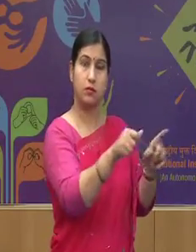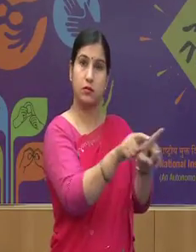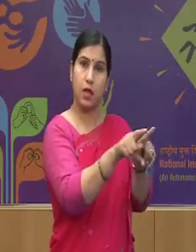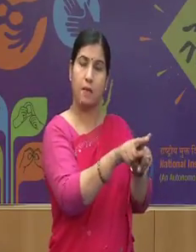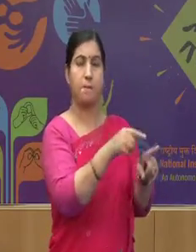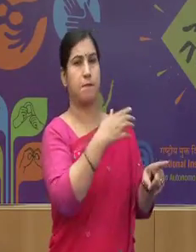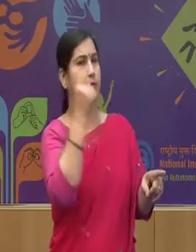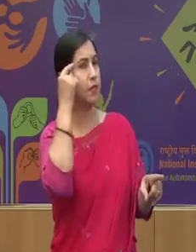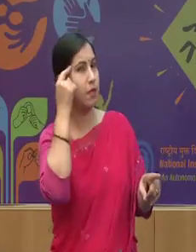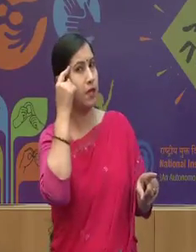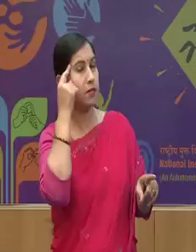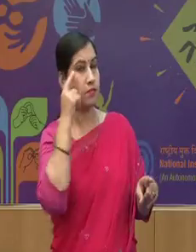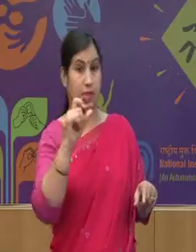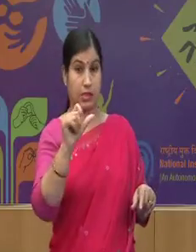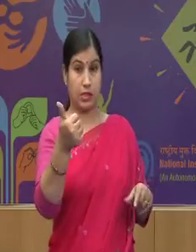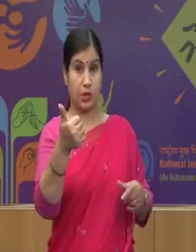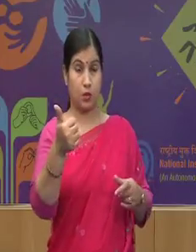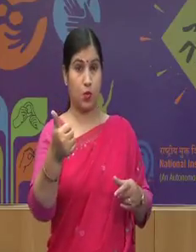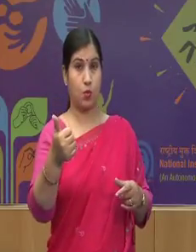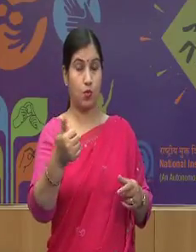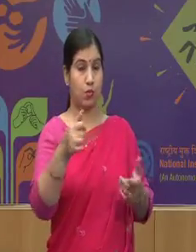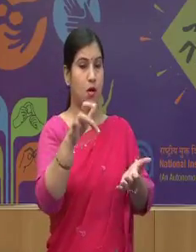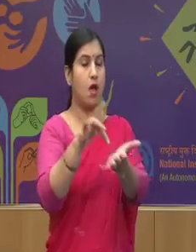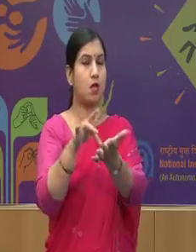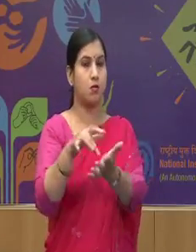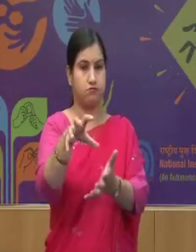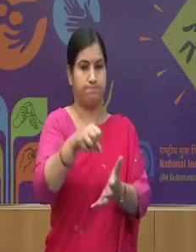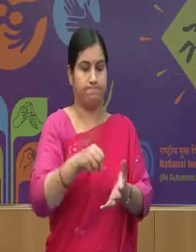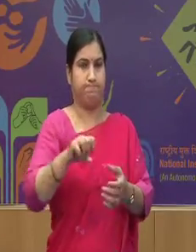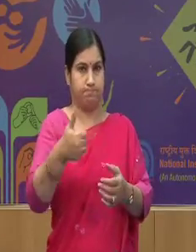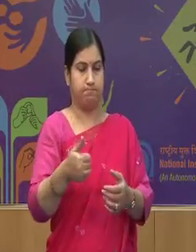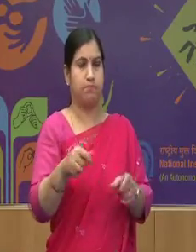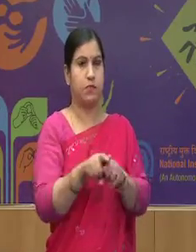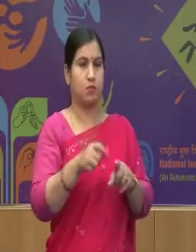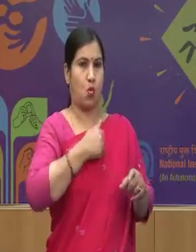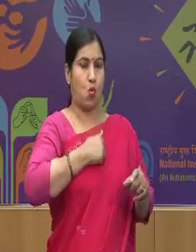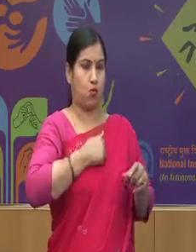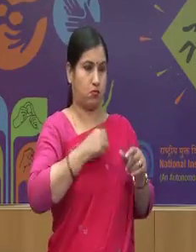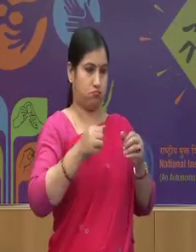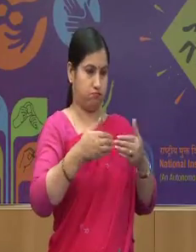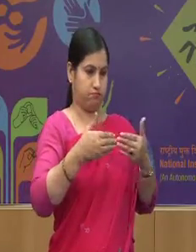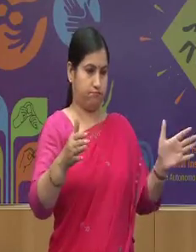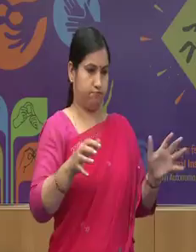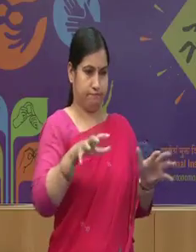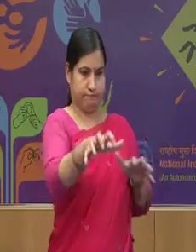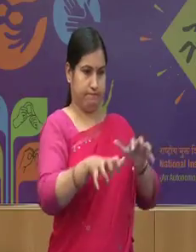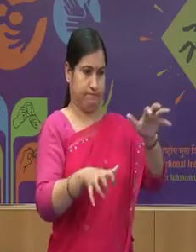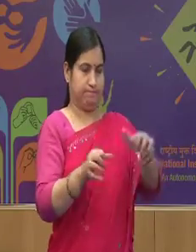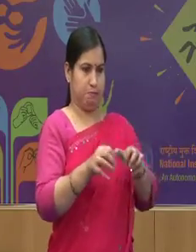in winning new countries and expanding their borders.